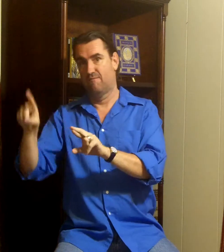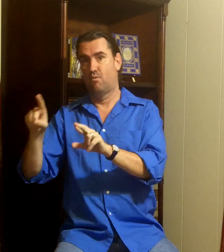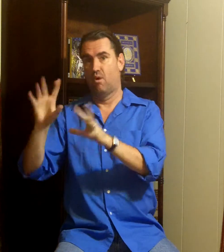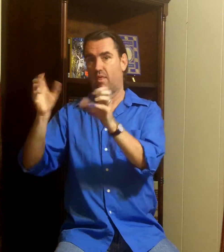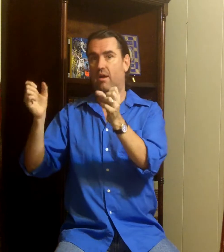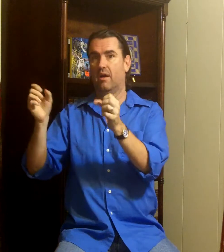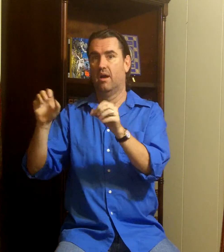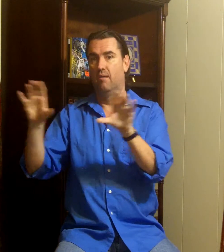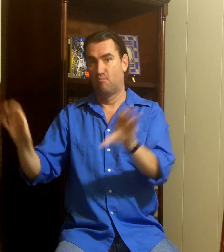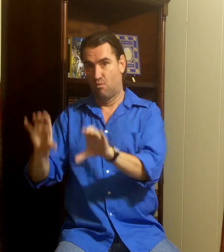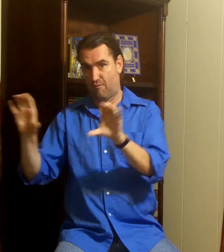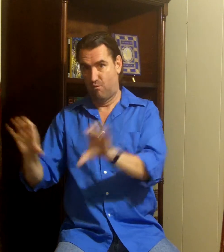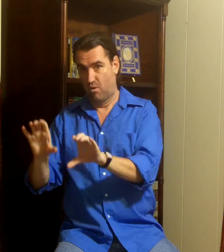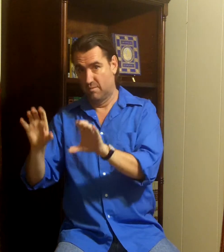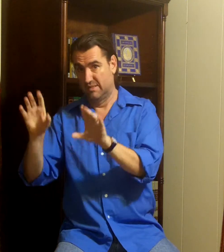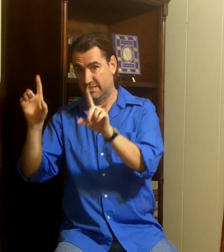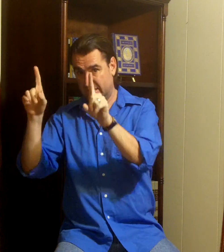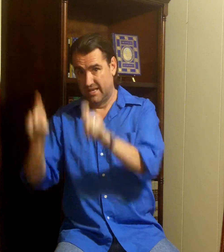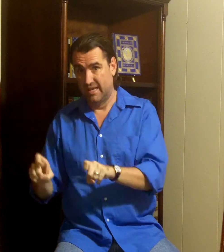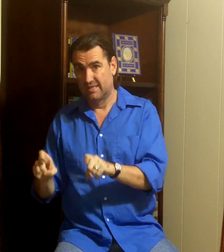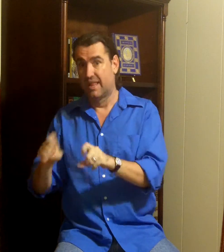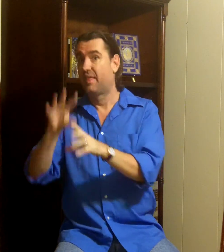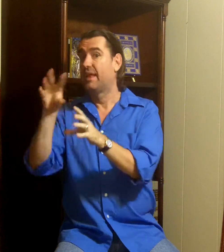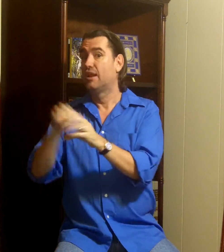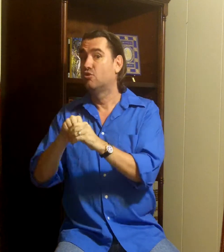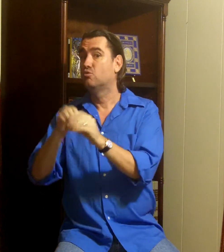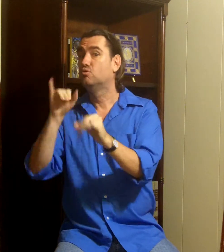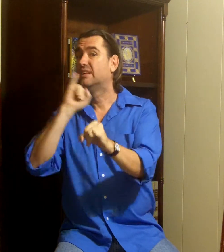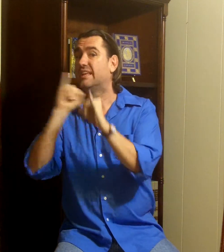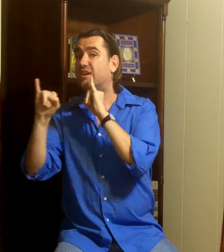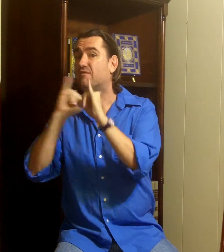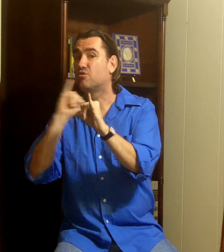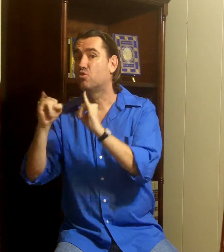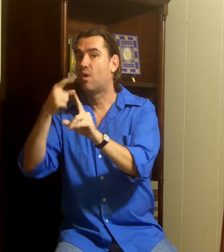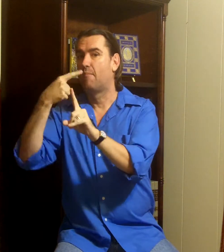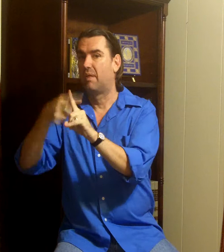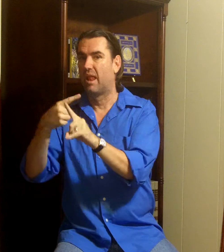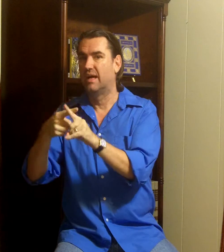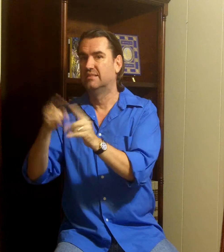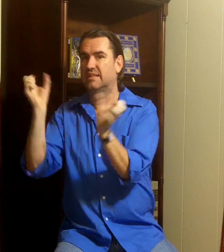includes an interview portion and a performance portion. So the interview portion